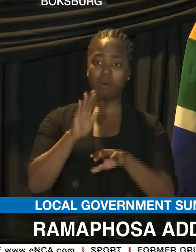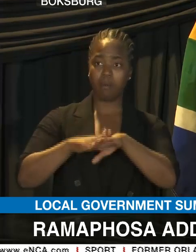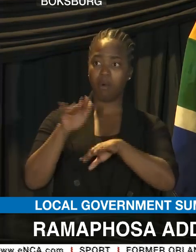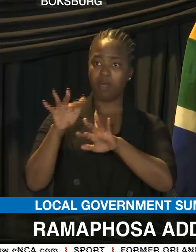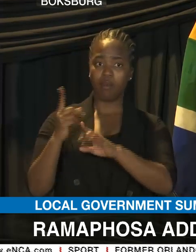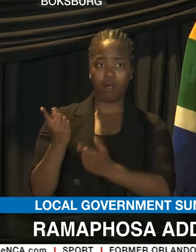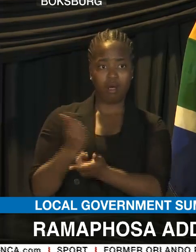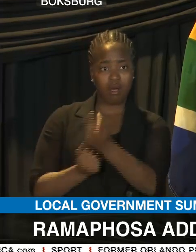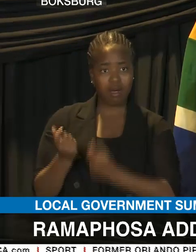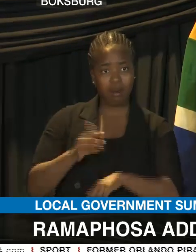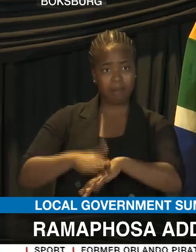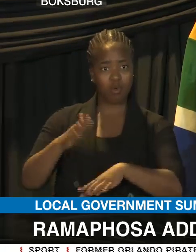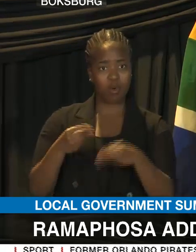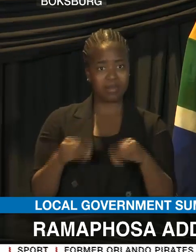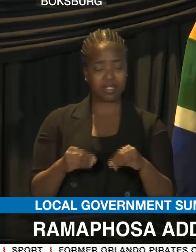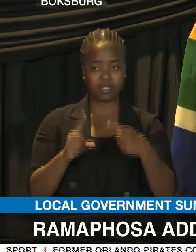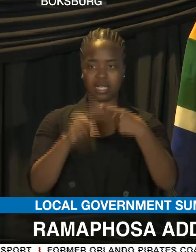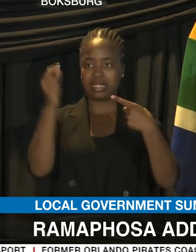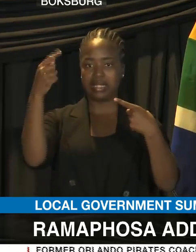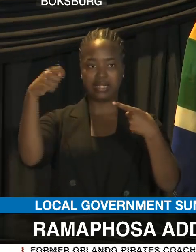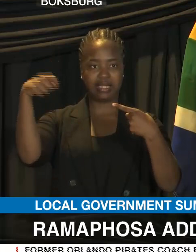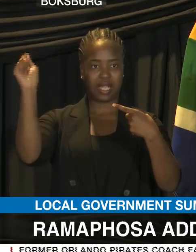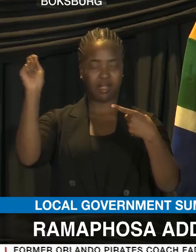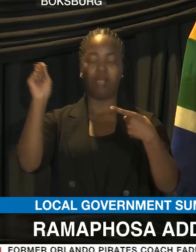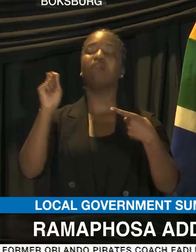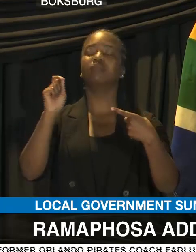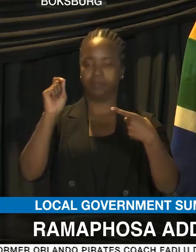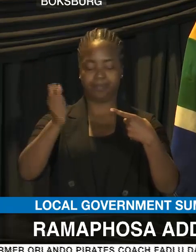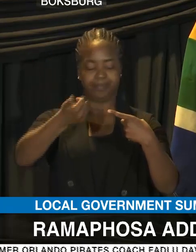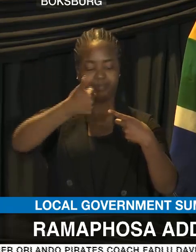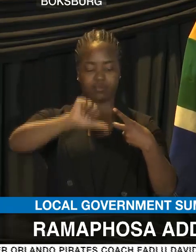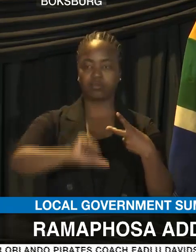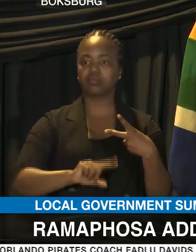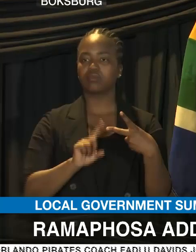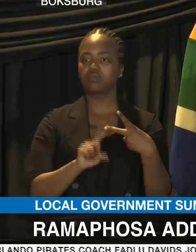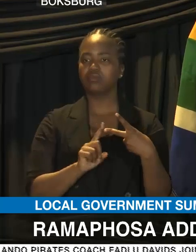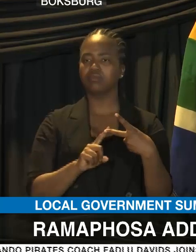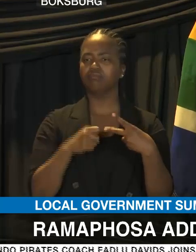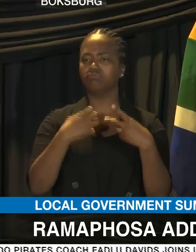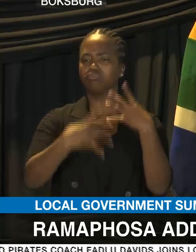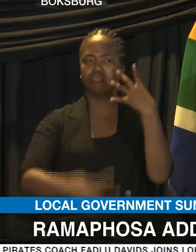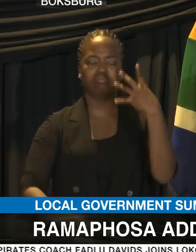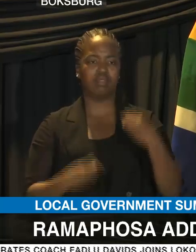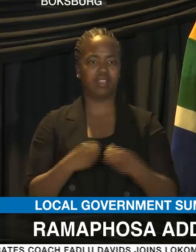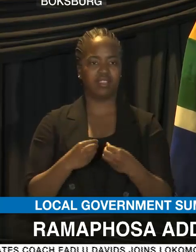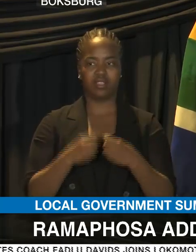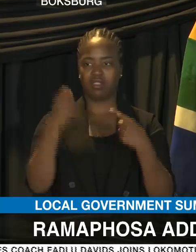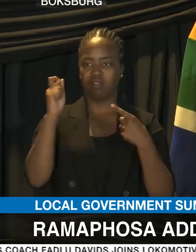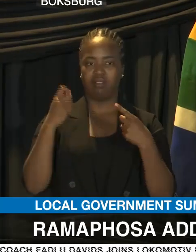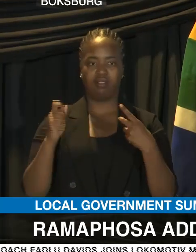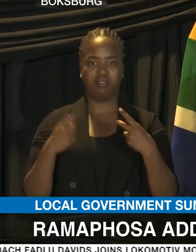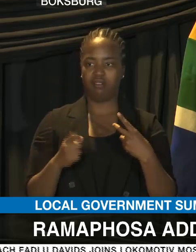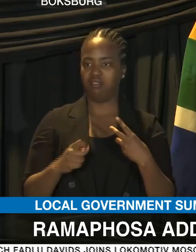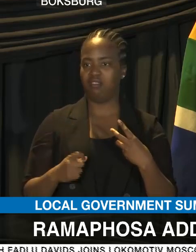destination? Once they tick that box, they then look at a number of other considerations.